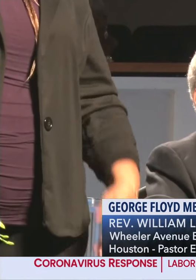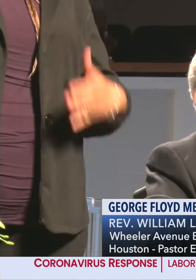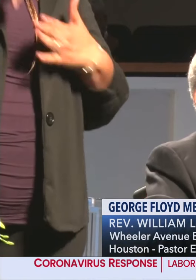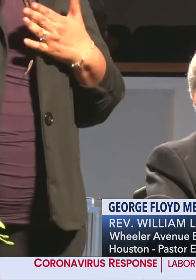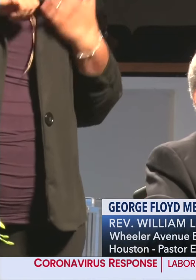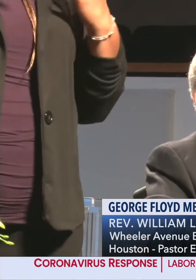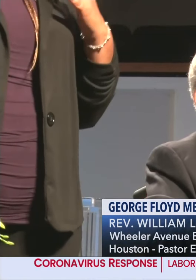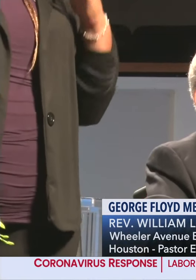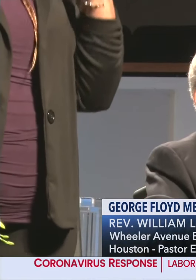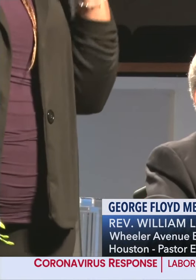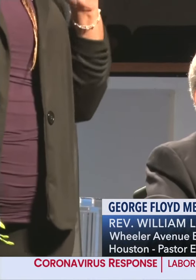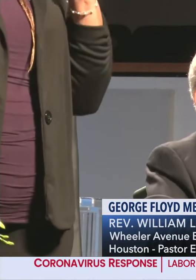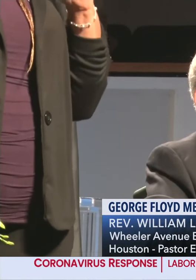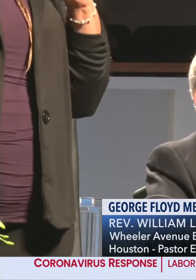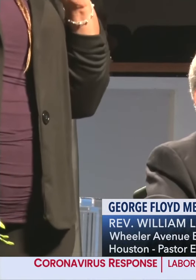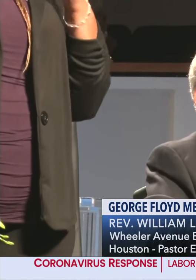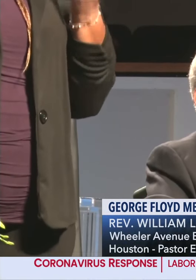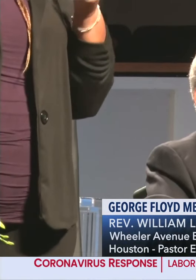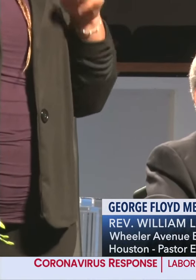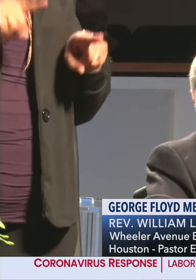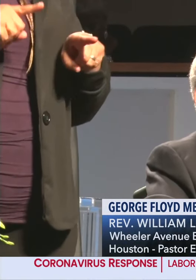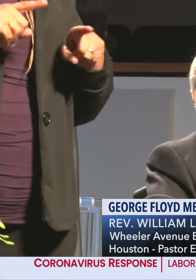I hope we will do.